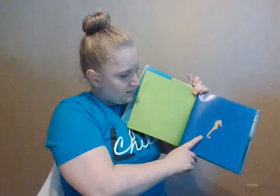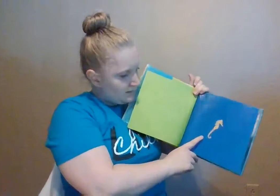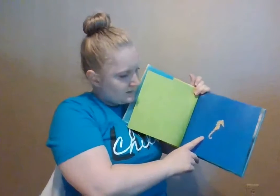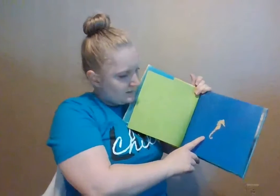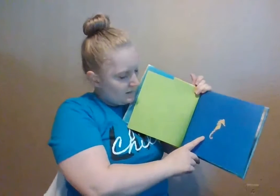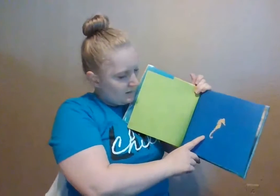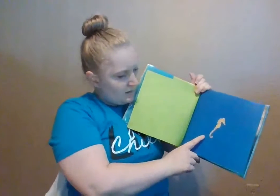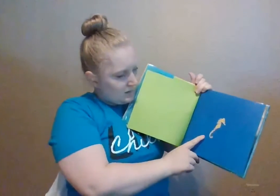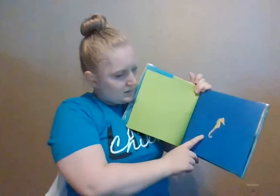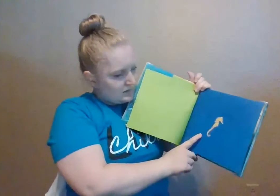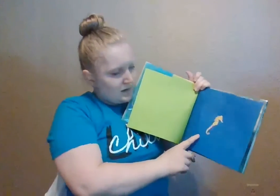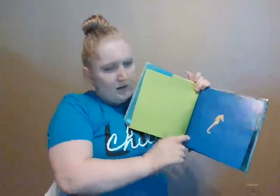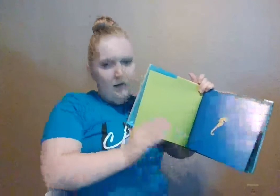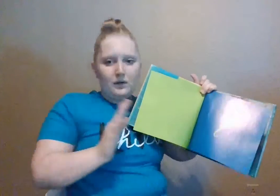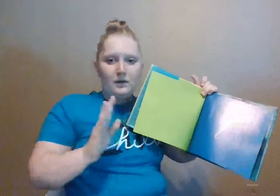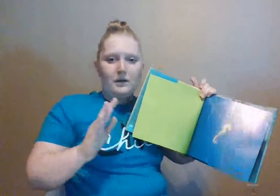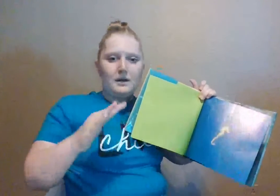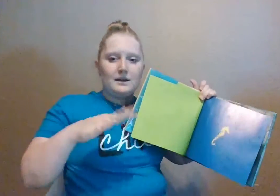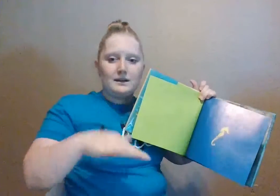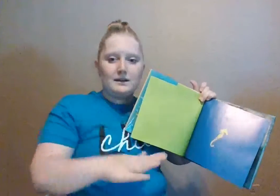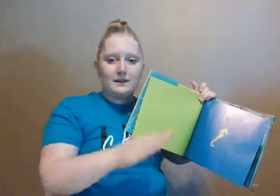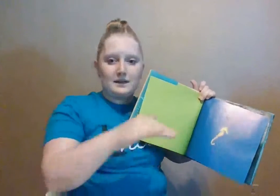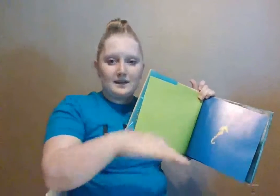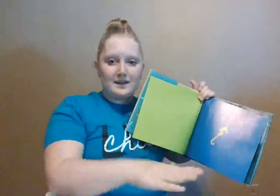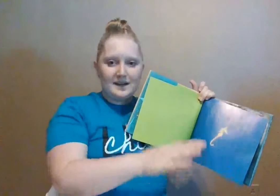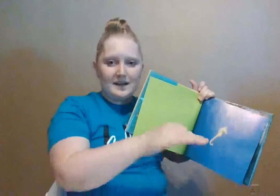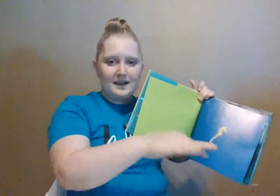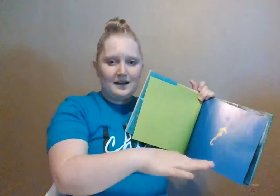seahorse. So, seahorse.